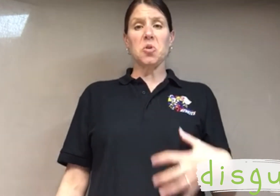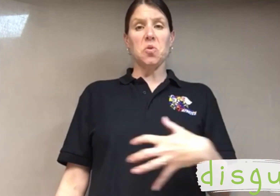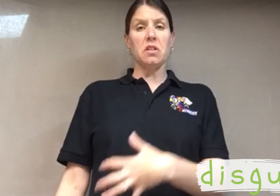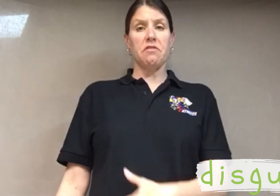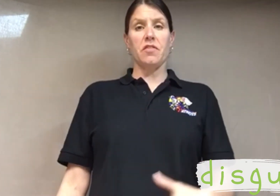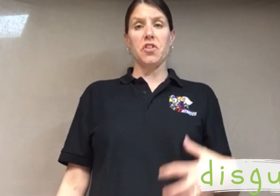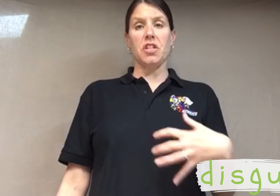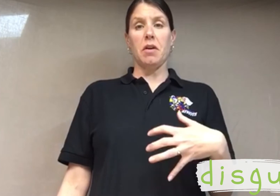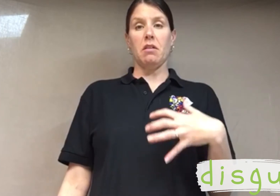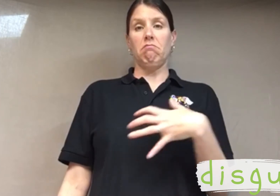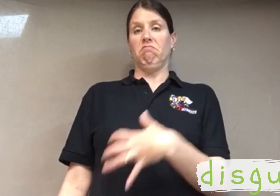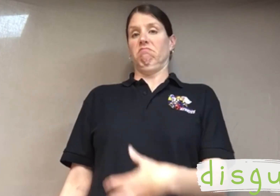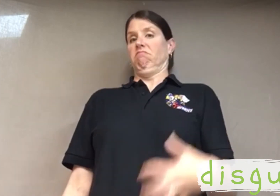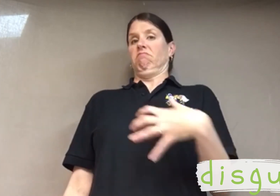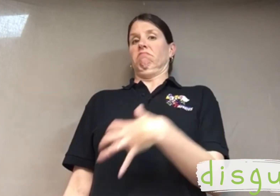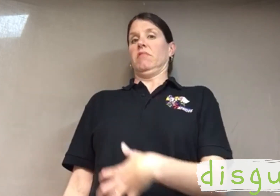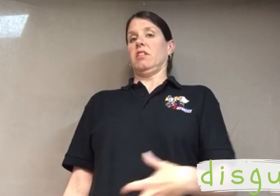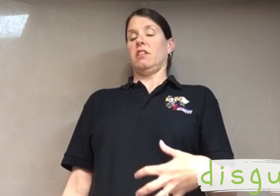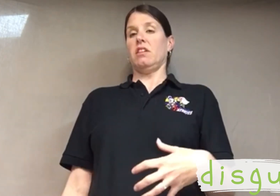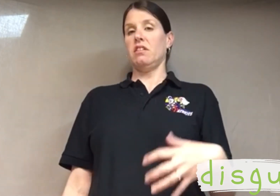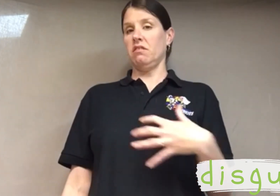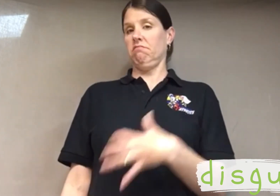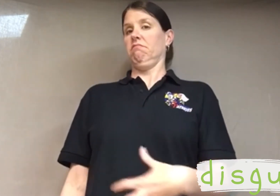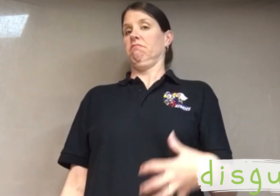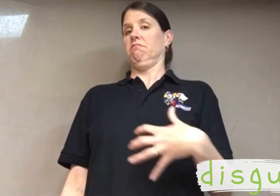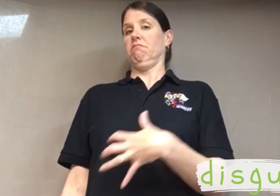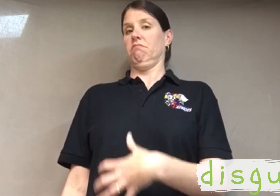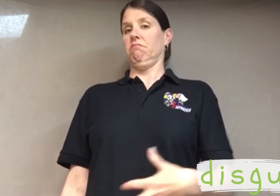in circles in front of your stomach. In disgust.